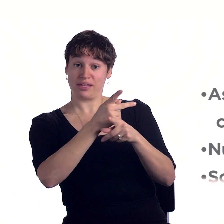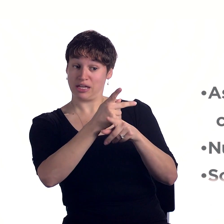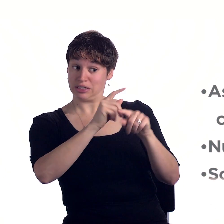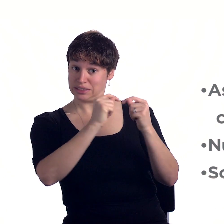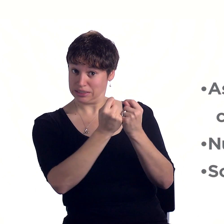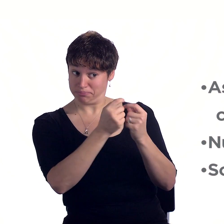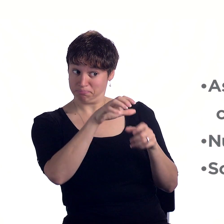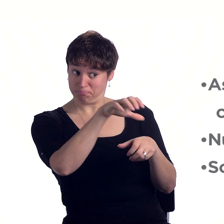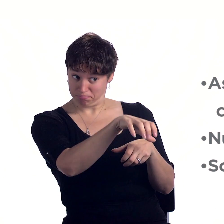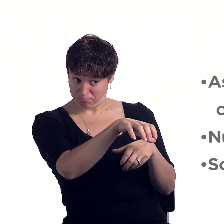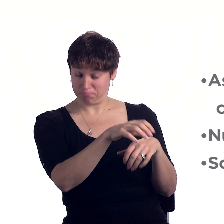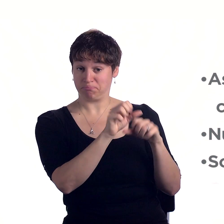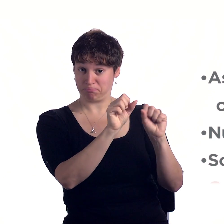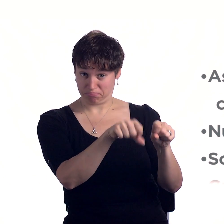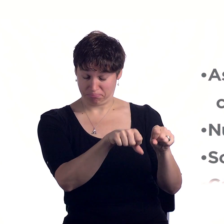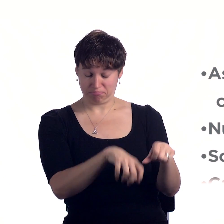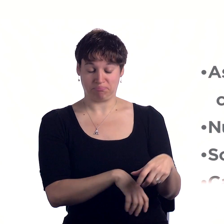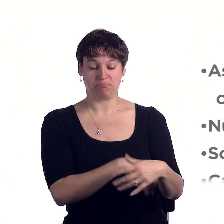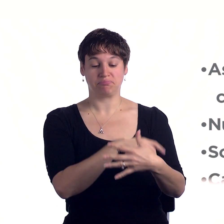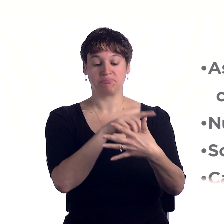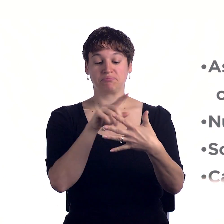Ask your healthcare team.